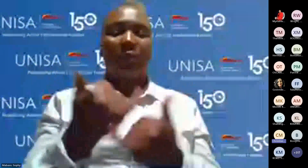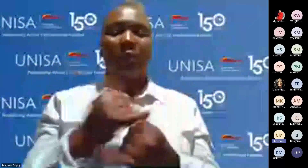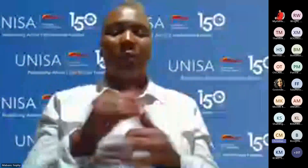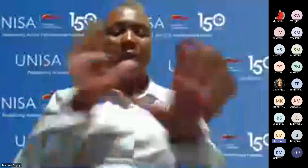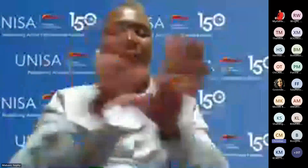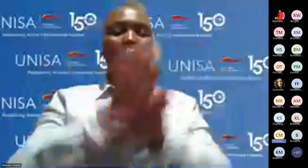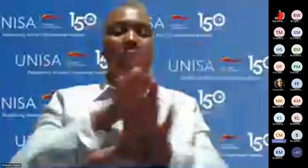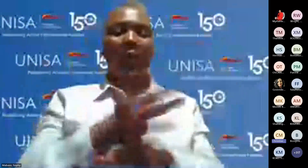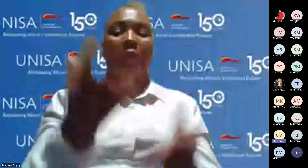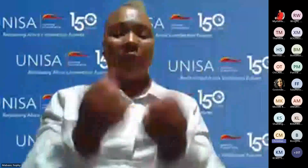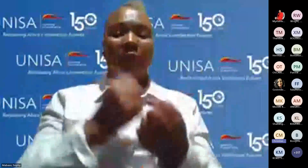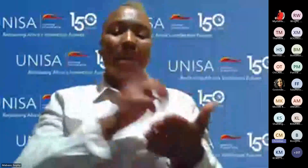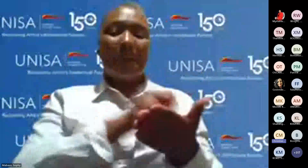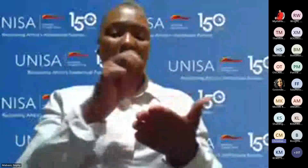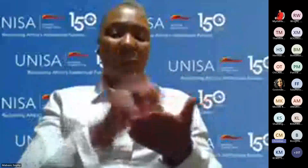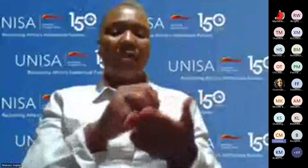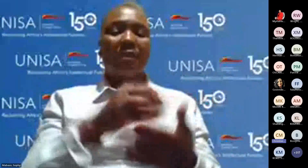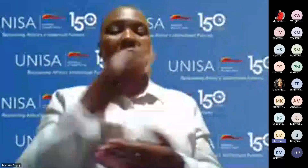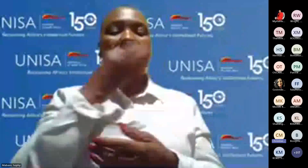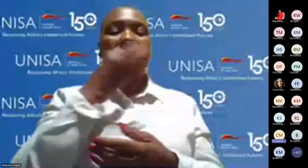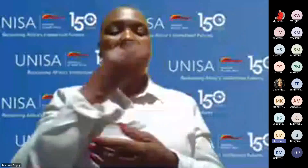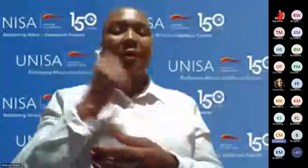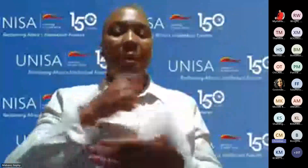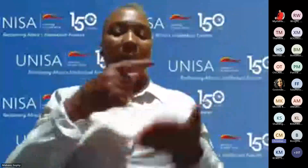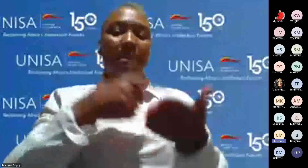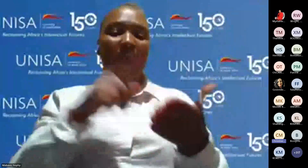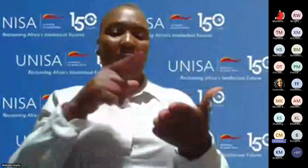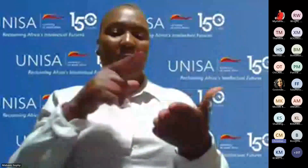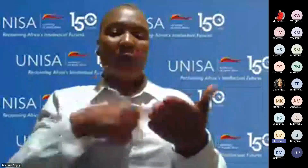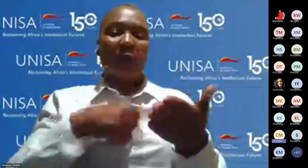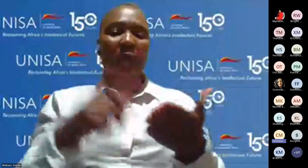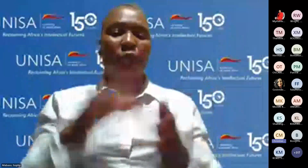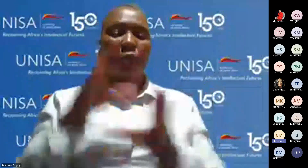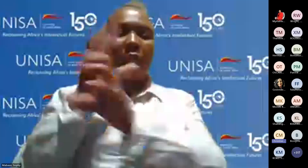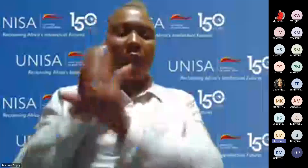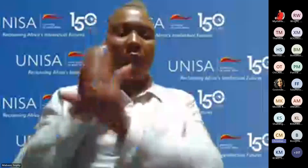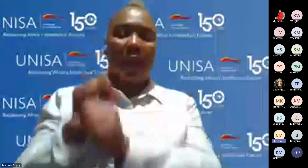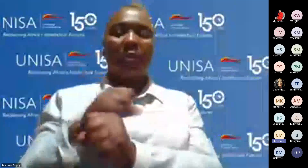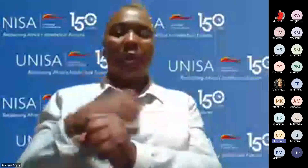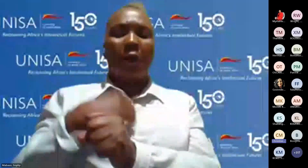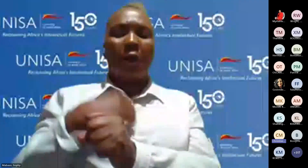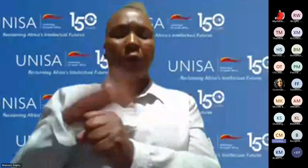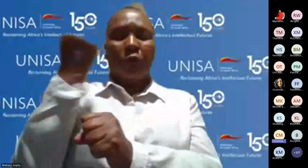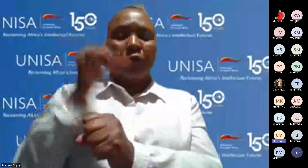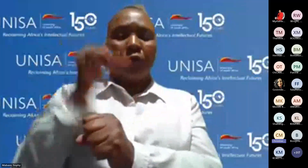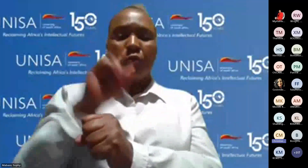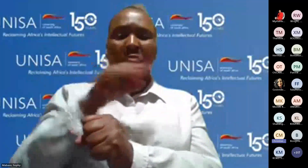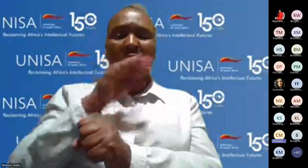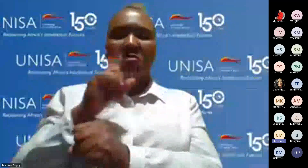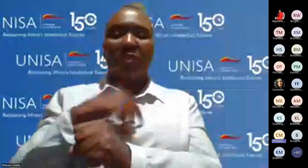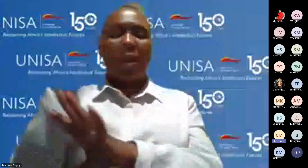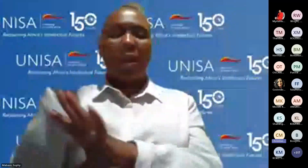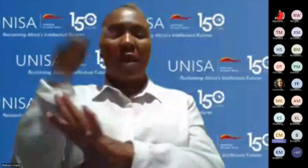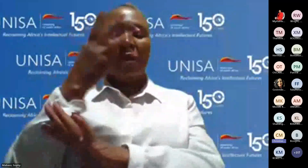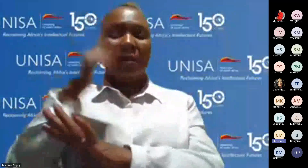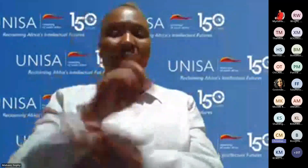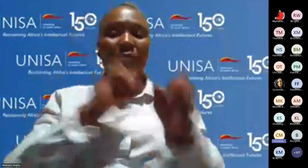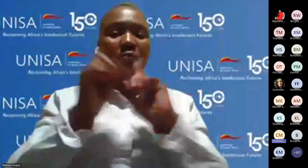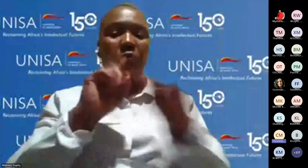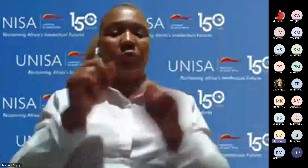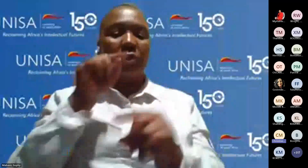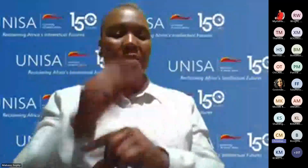says my marks will be withheld. I don't know what it means. But the lecturer, when I spoke to her, she